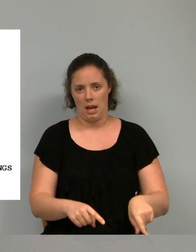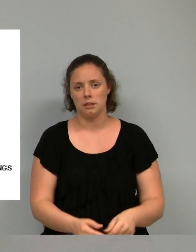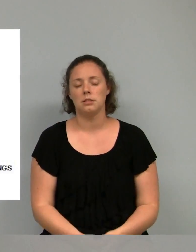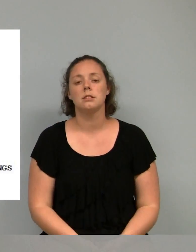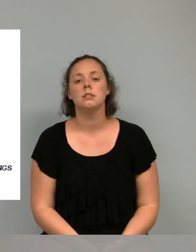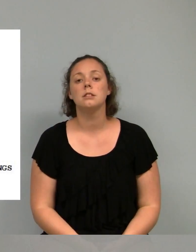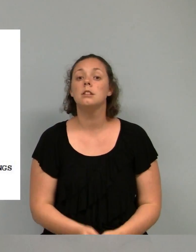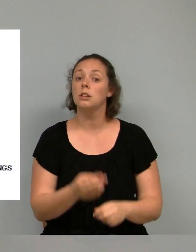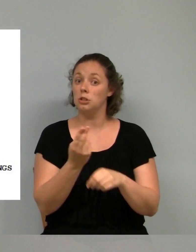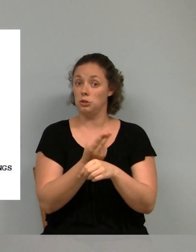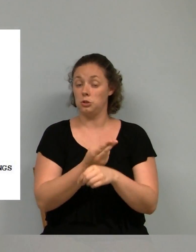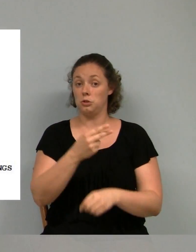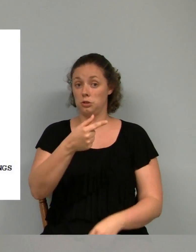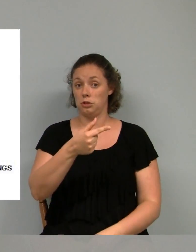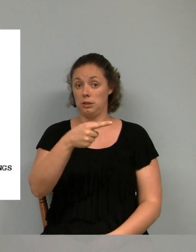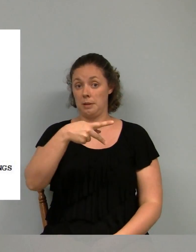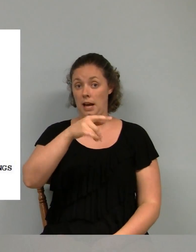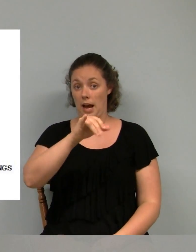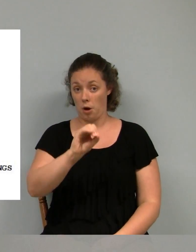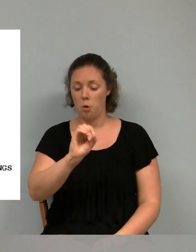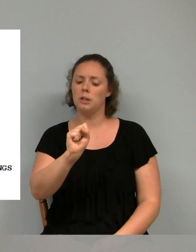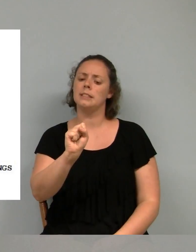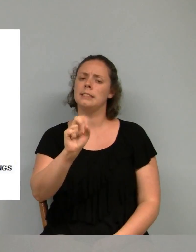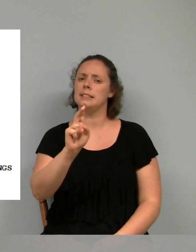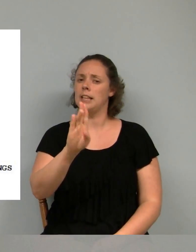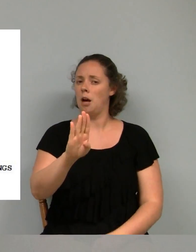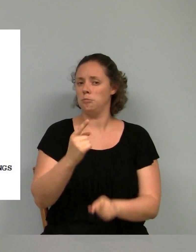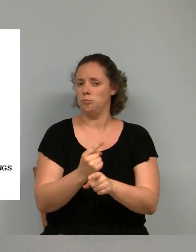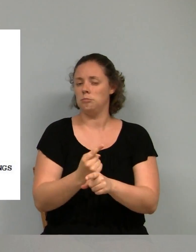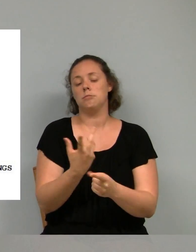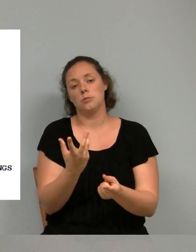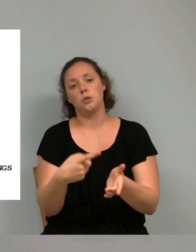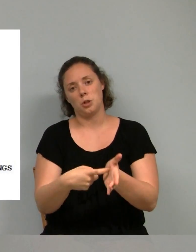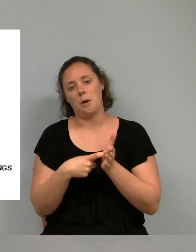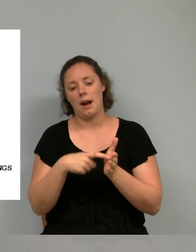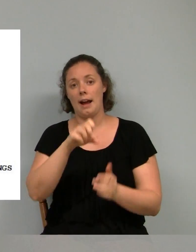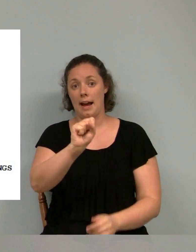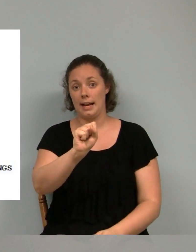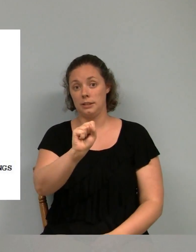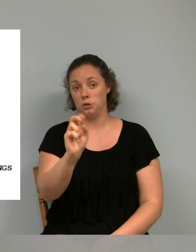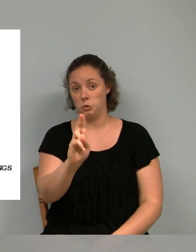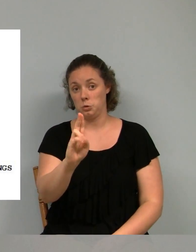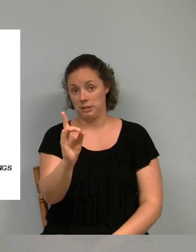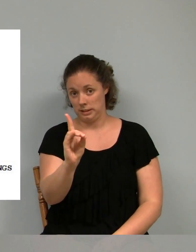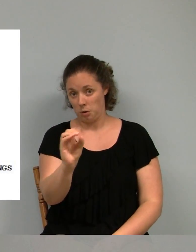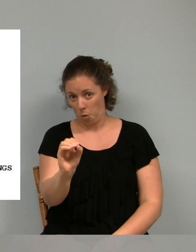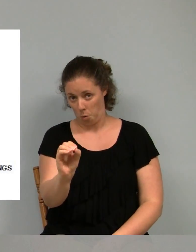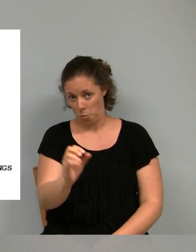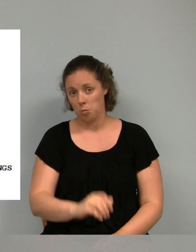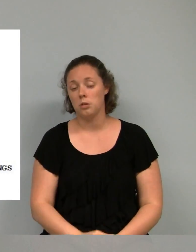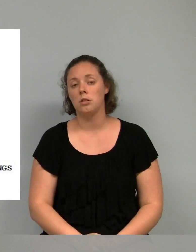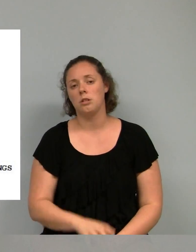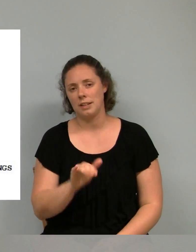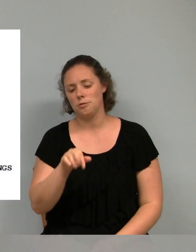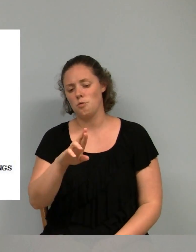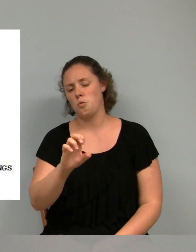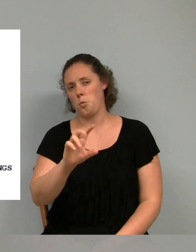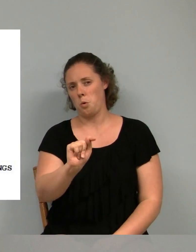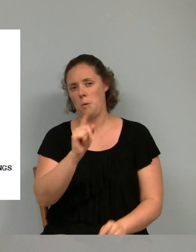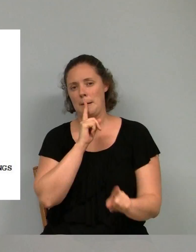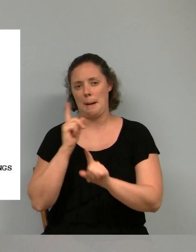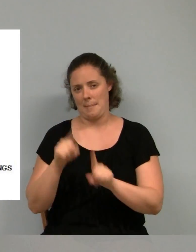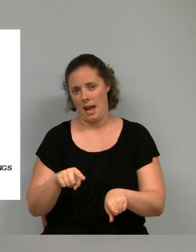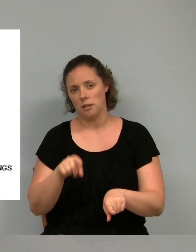Use of the GPIO subroutines requires the sudo root command